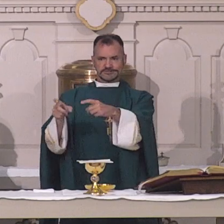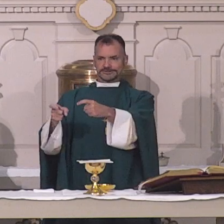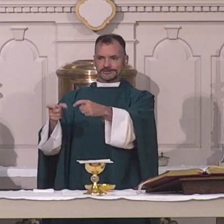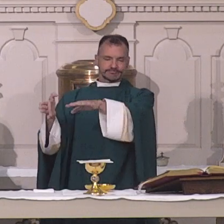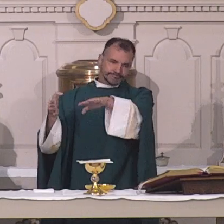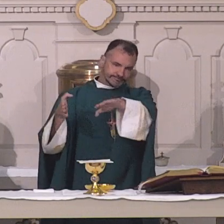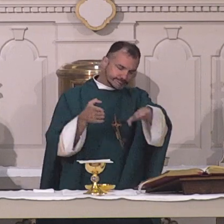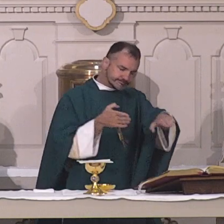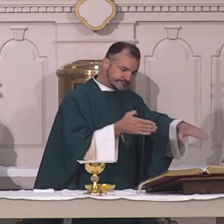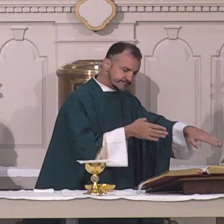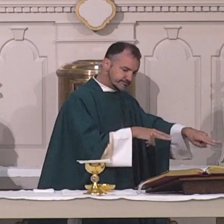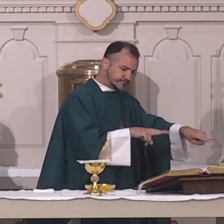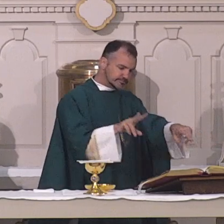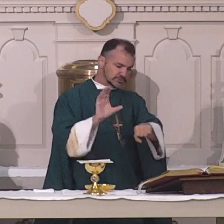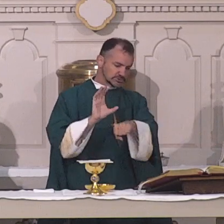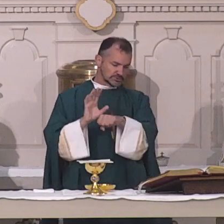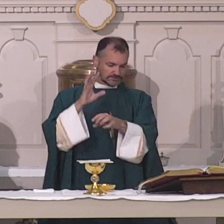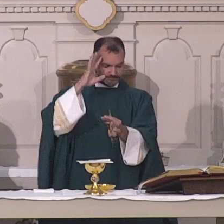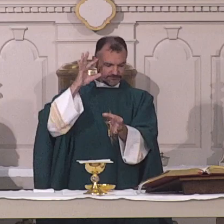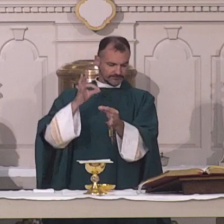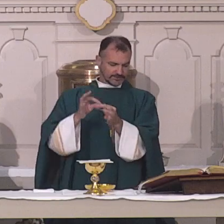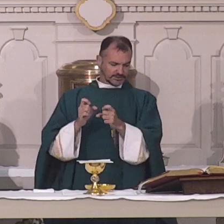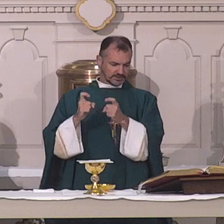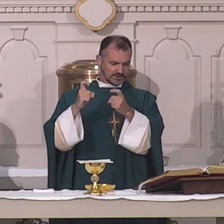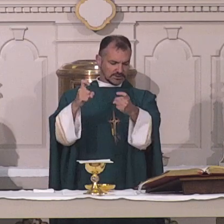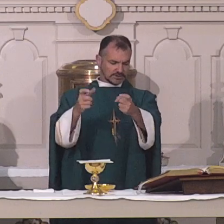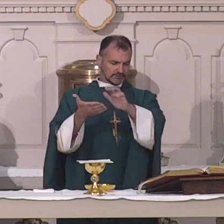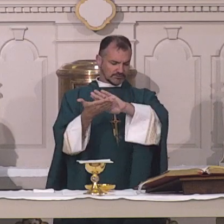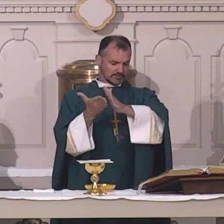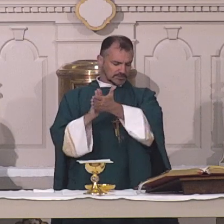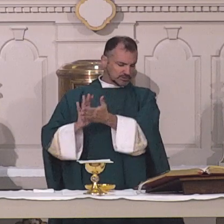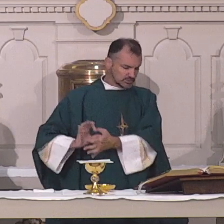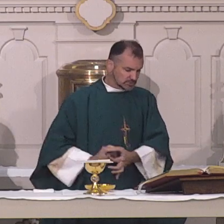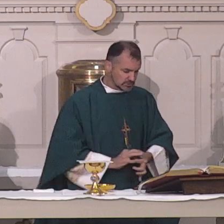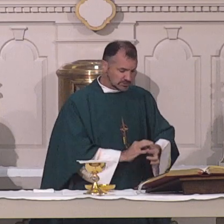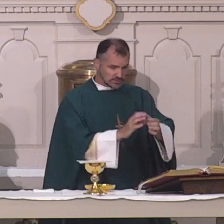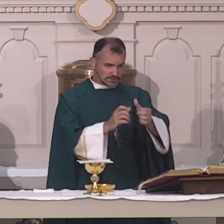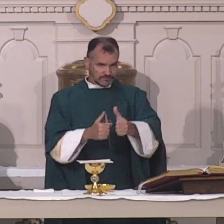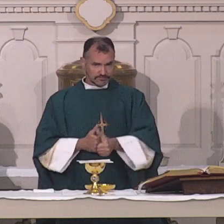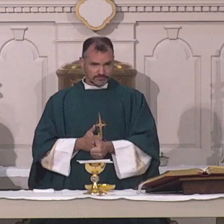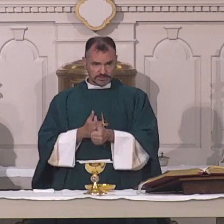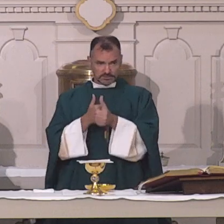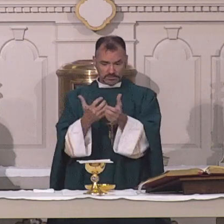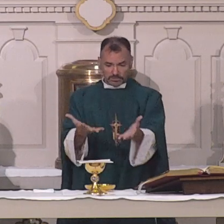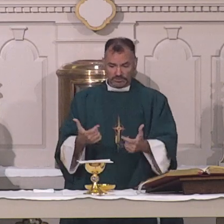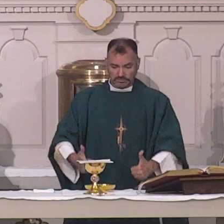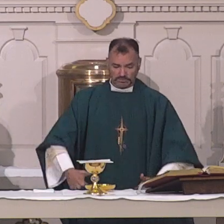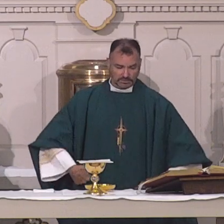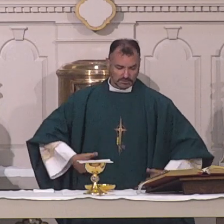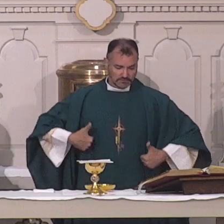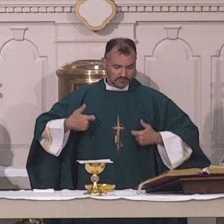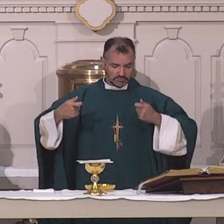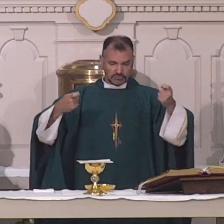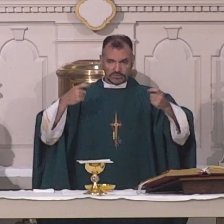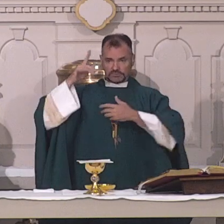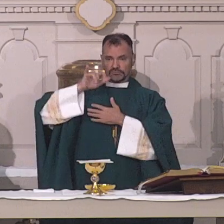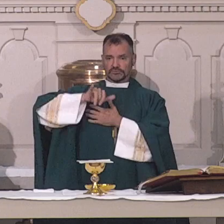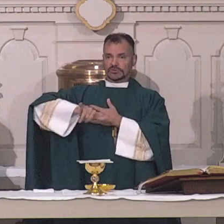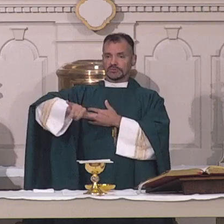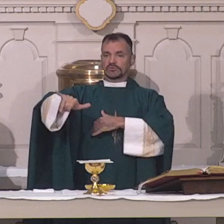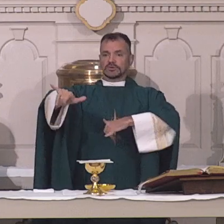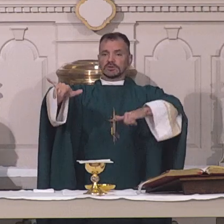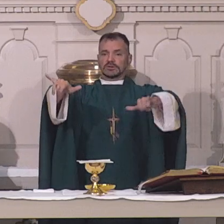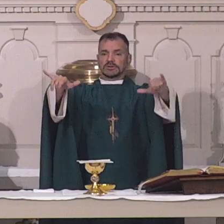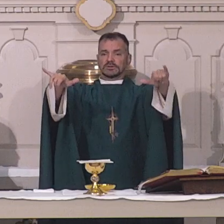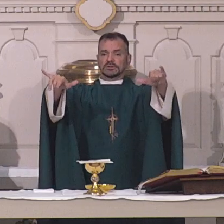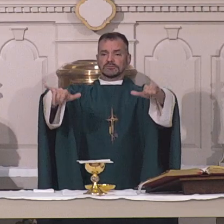you. Look not on our sins, but on the faith of your church, and graciously grant her peace and unity in accordance with